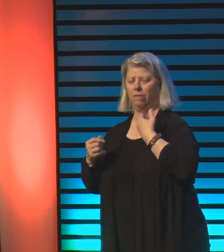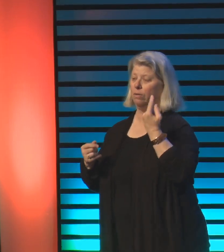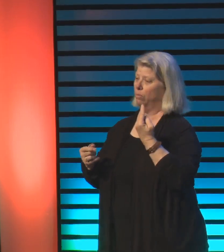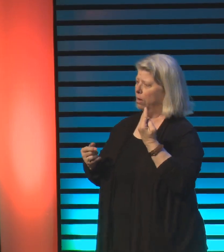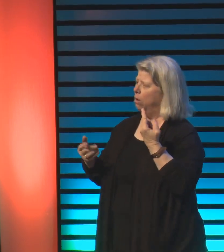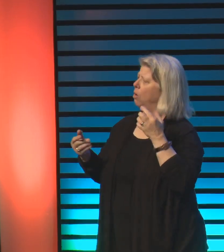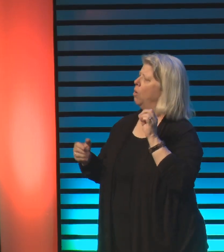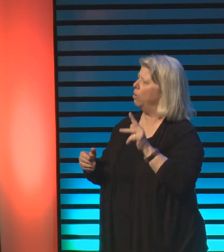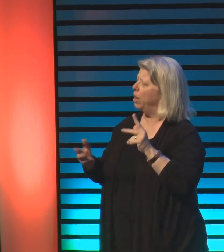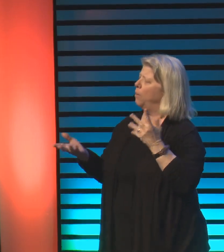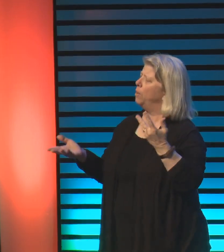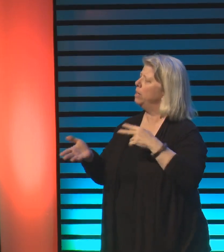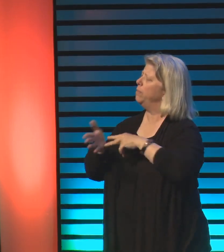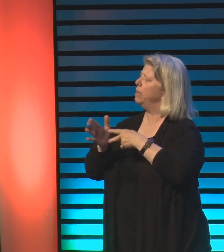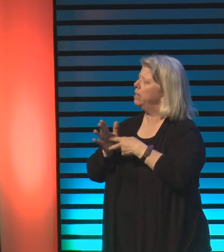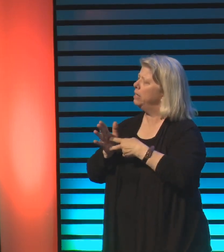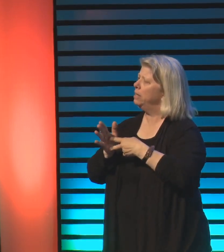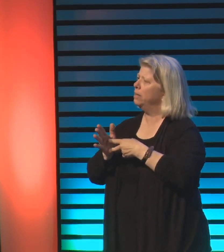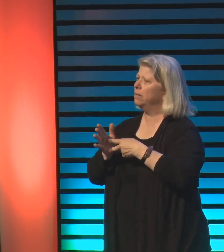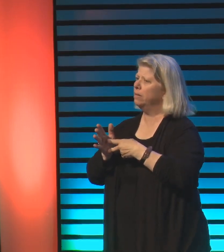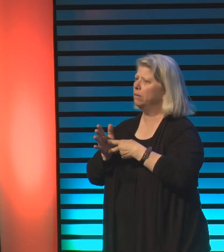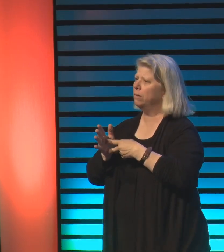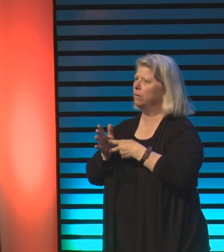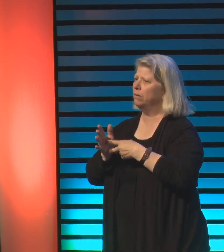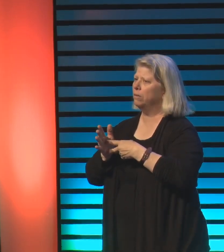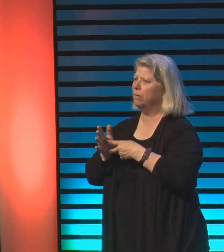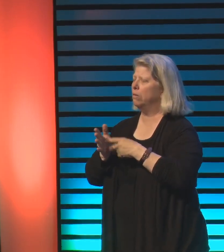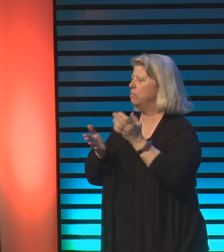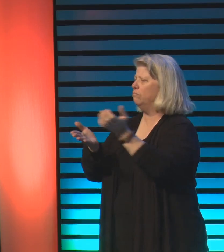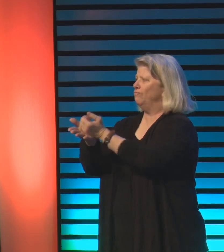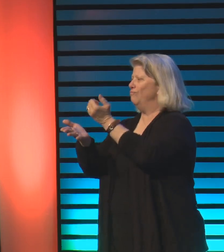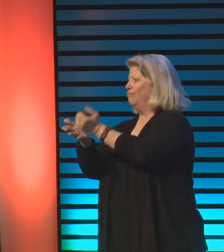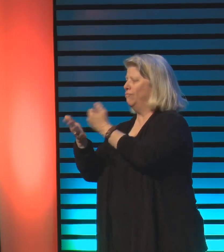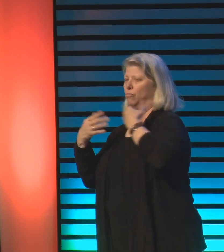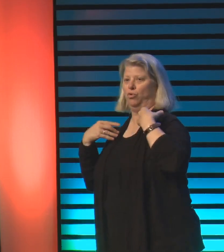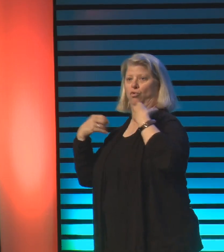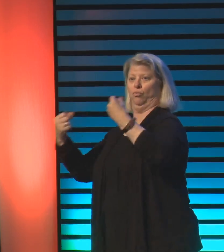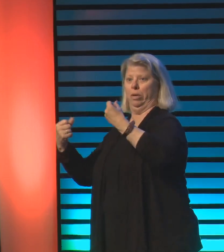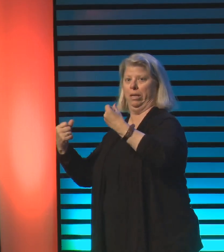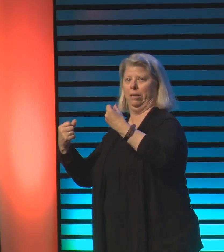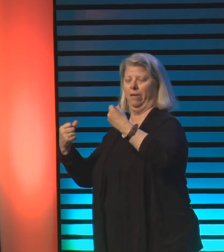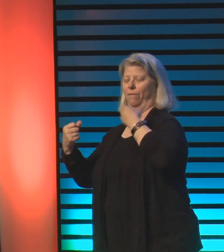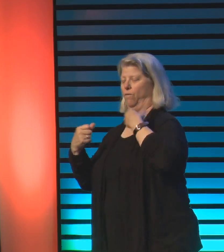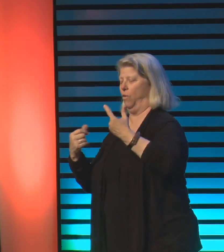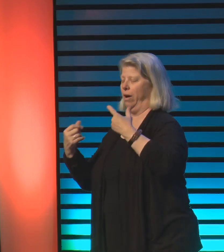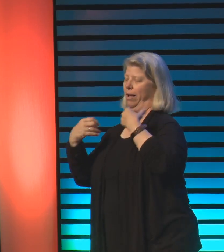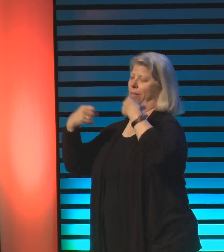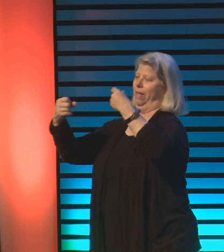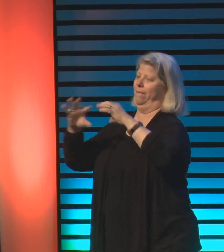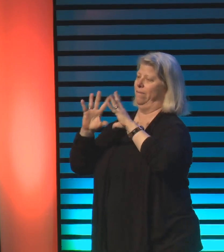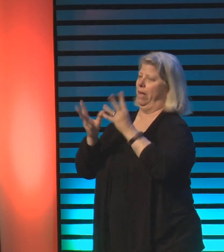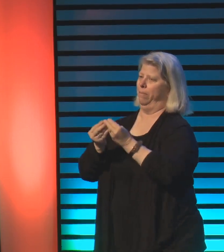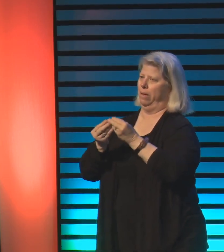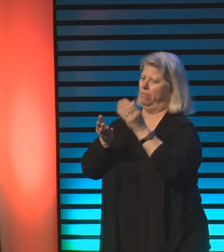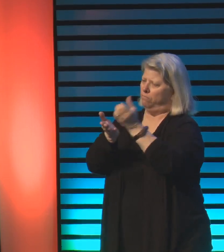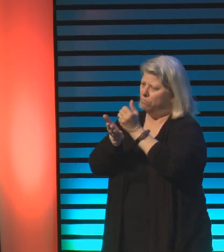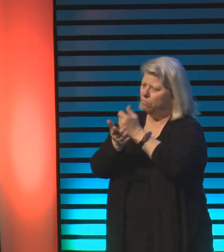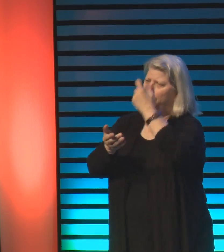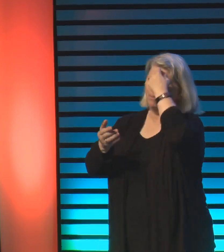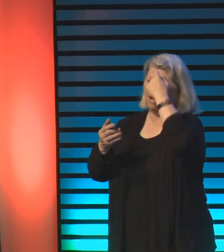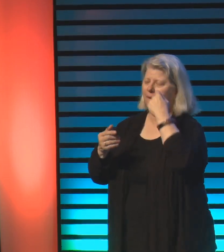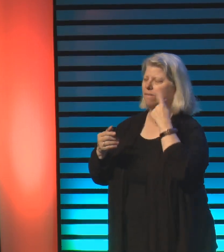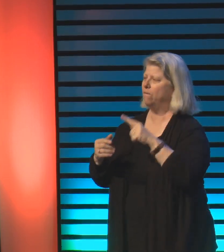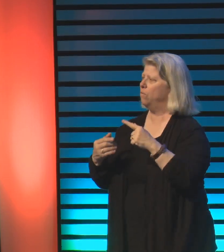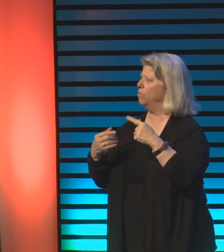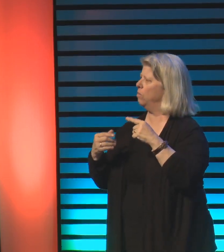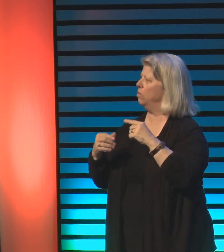Okay, what does it mean to leverage my strength to have a healthy family? What does it mean to leverage my mind to have a healthy family? What